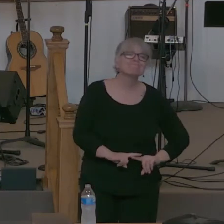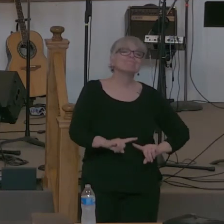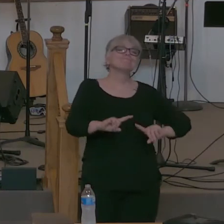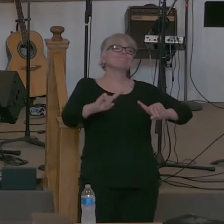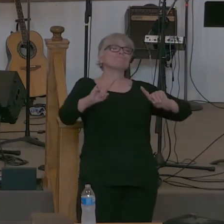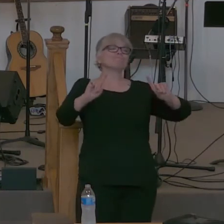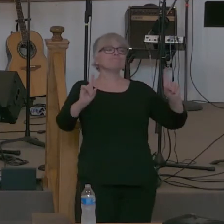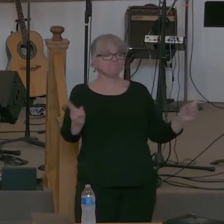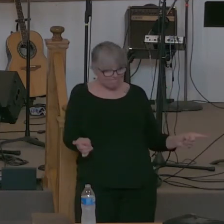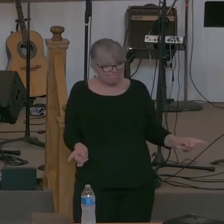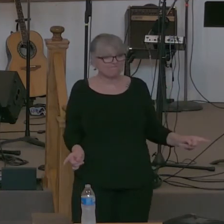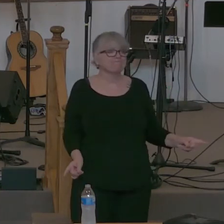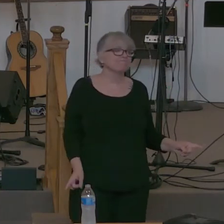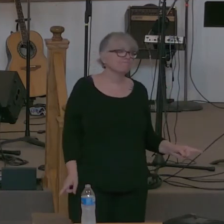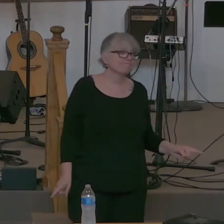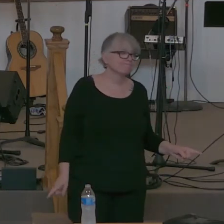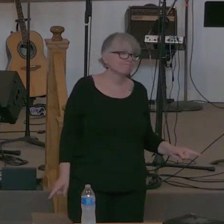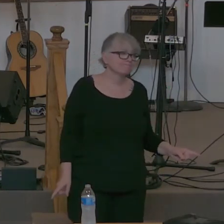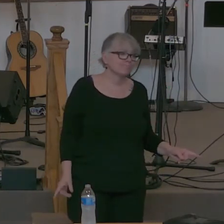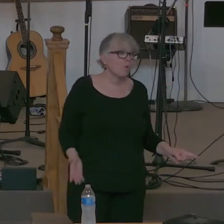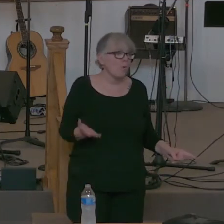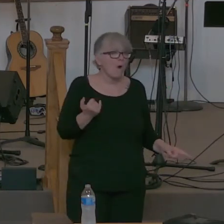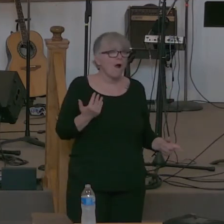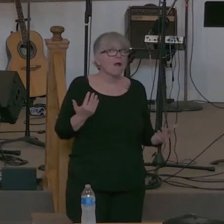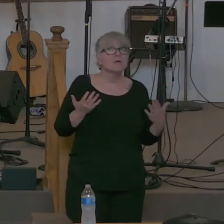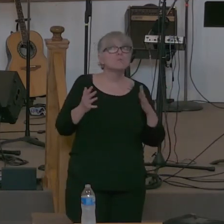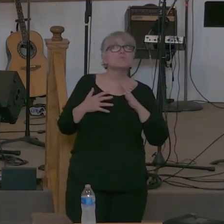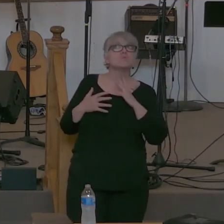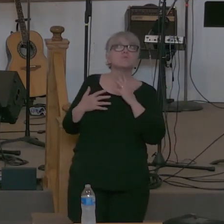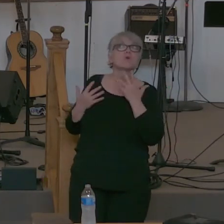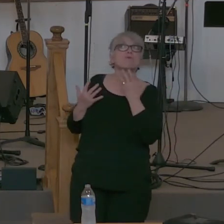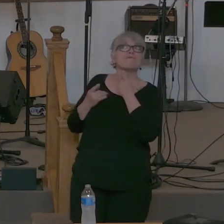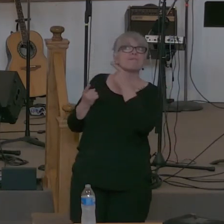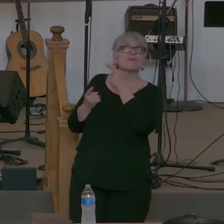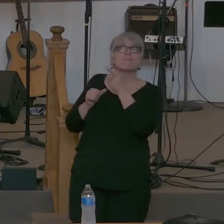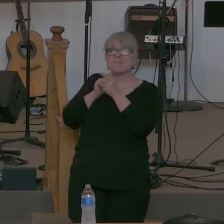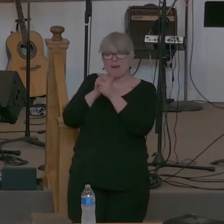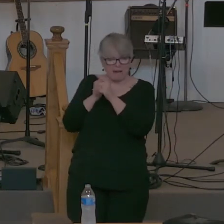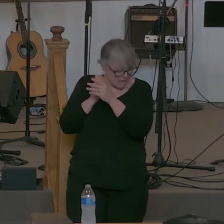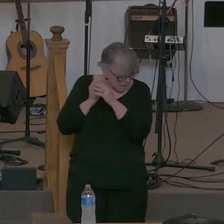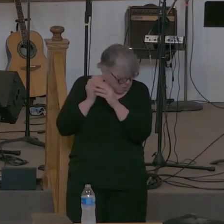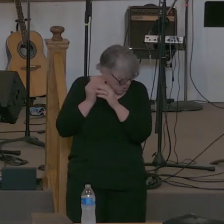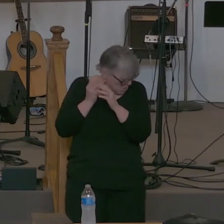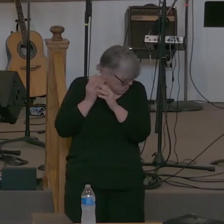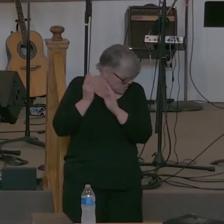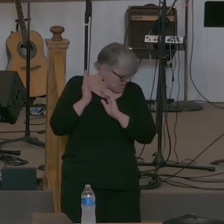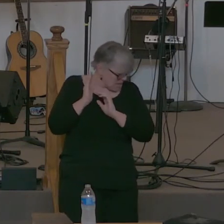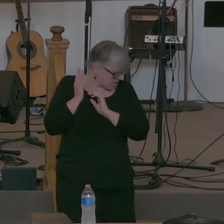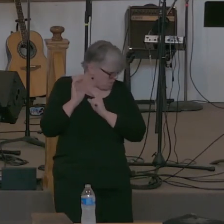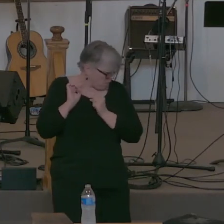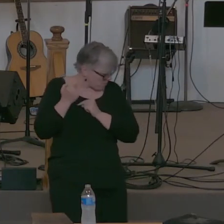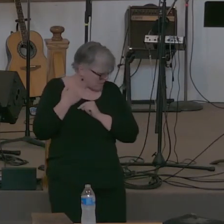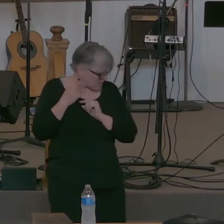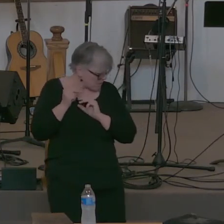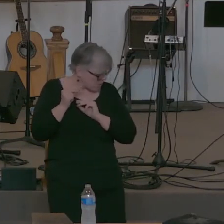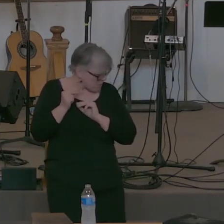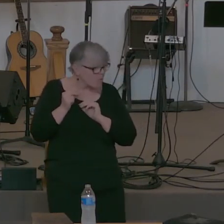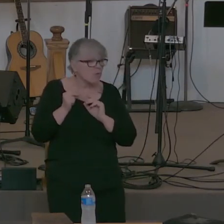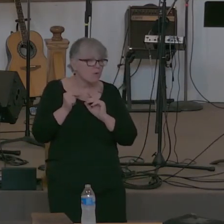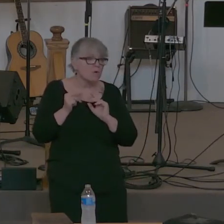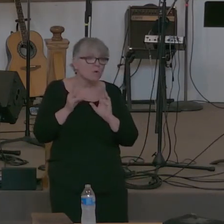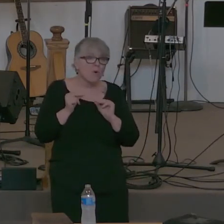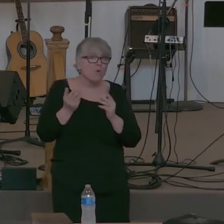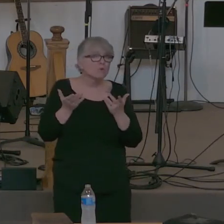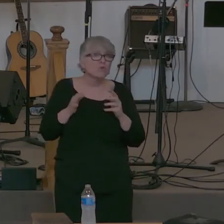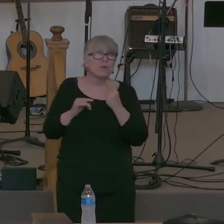differently. Because that fear of God, and not the fear of, oh my God, he's going to strike me down. The fear of disappointing